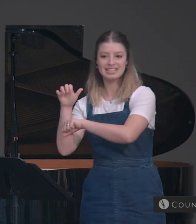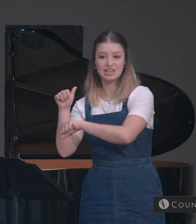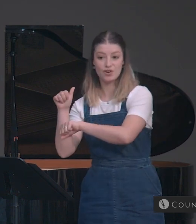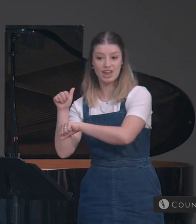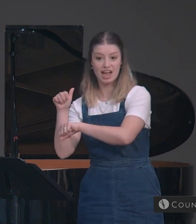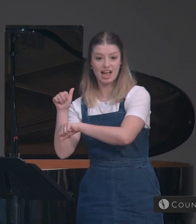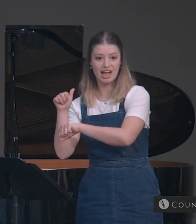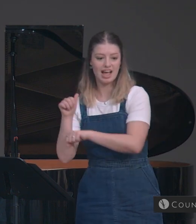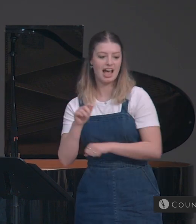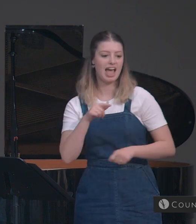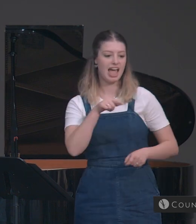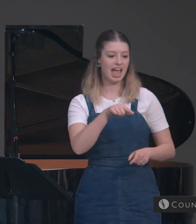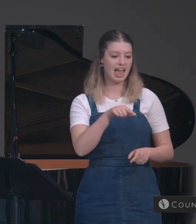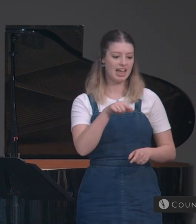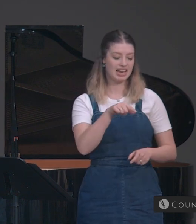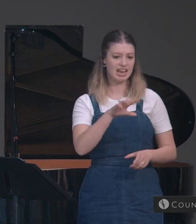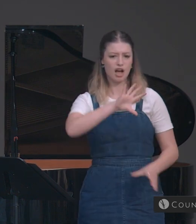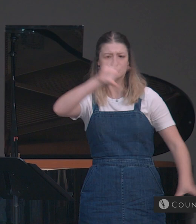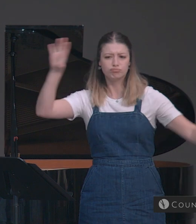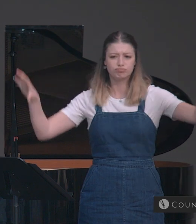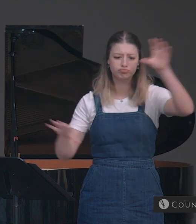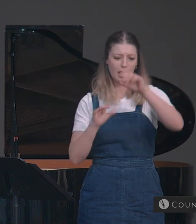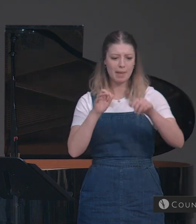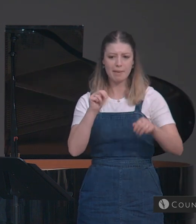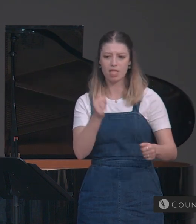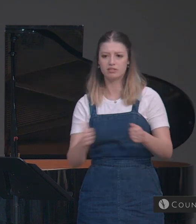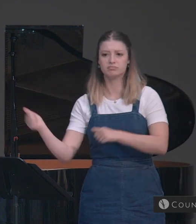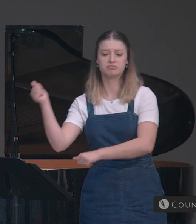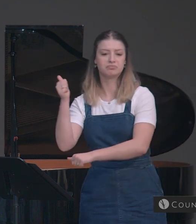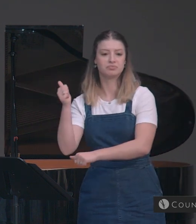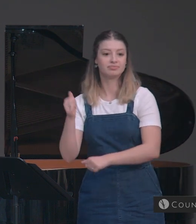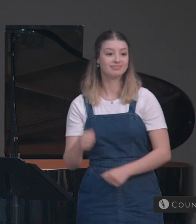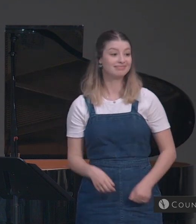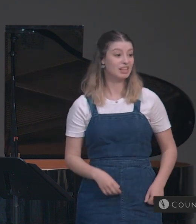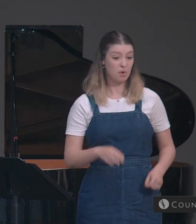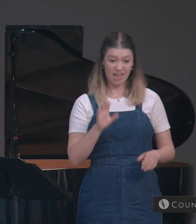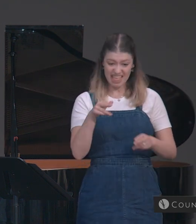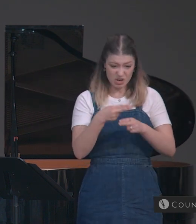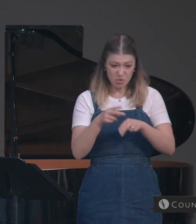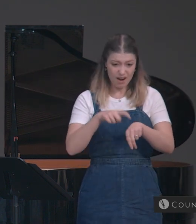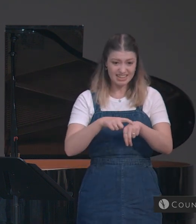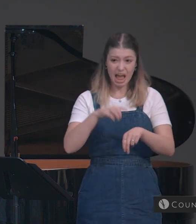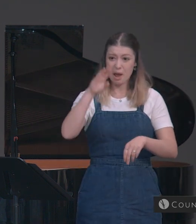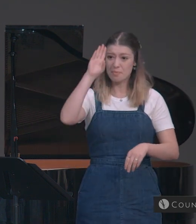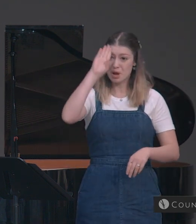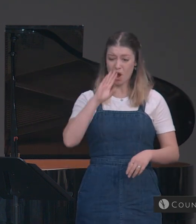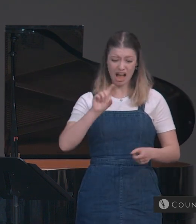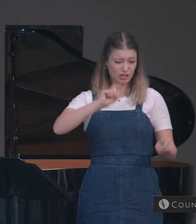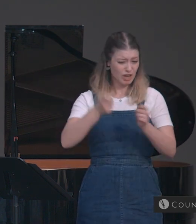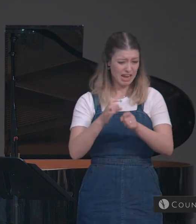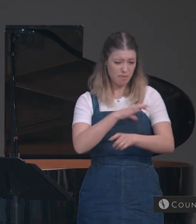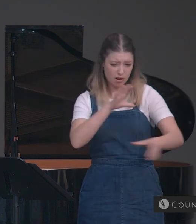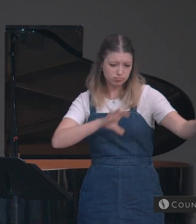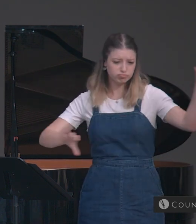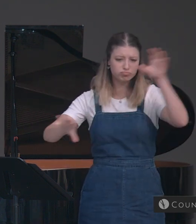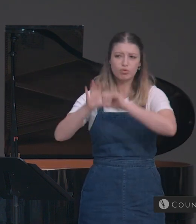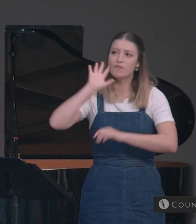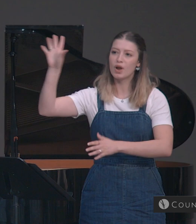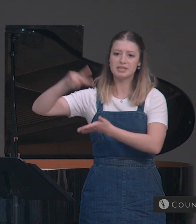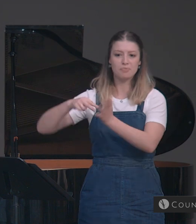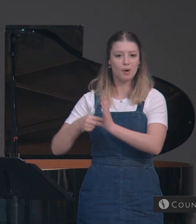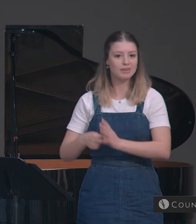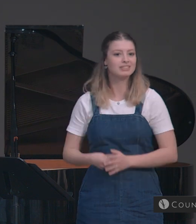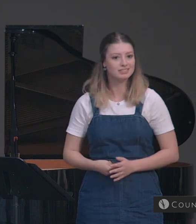can take world powers and change them completely. That was supposed to come under the part where it was the Lord who did that. So that you get that one extra.